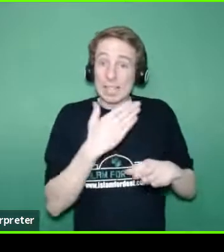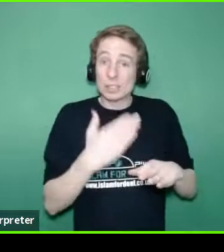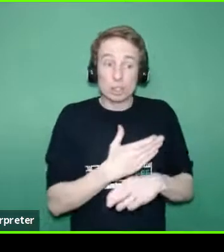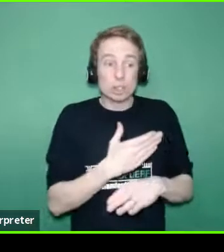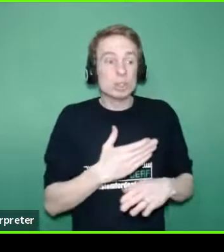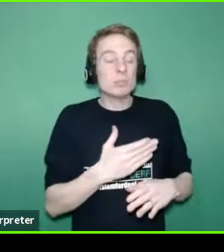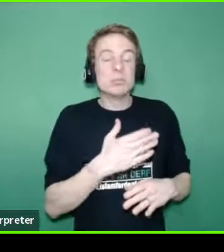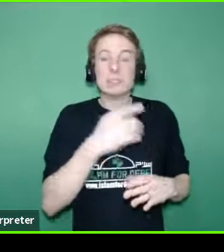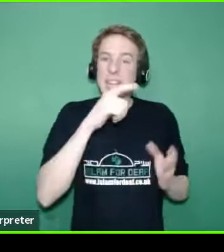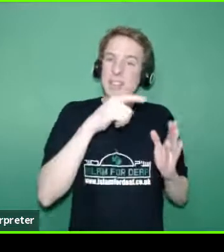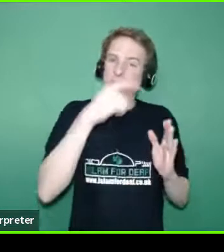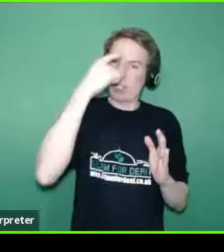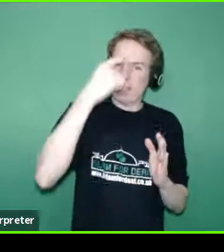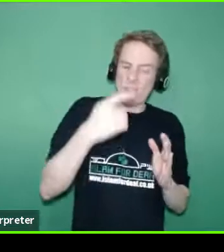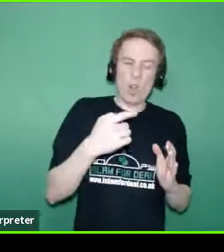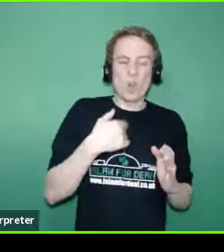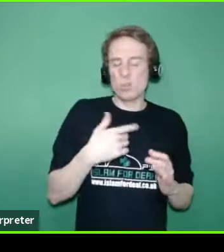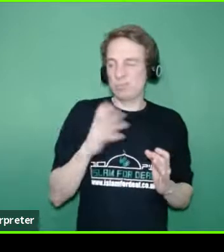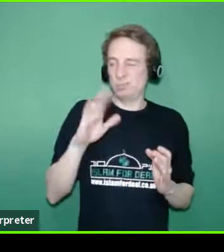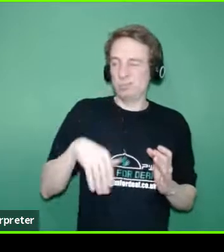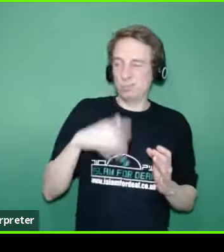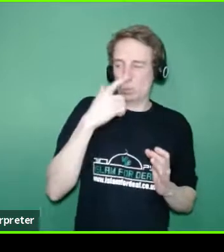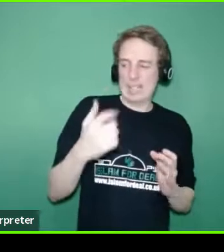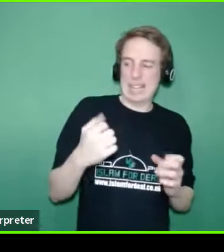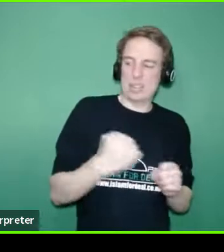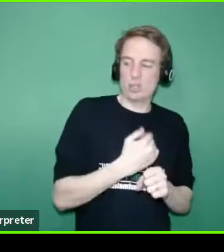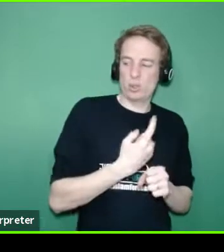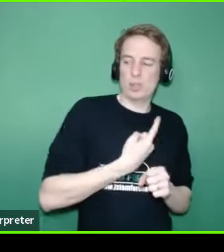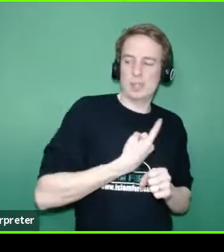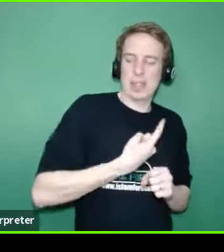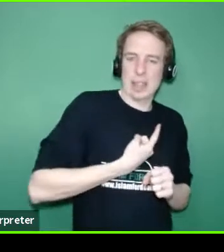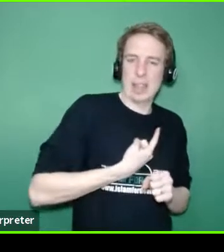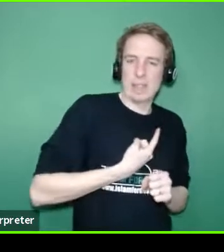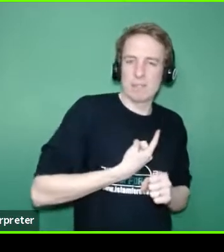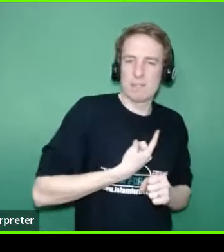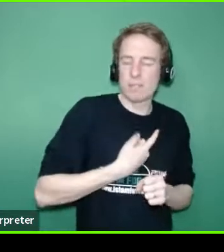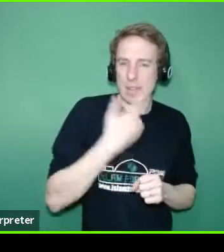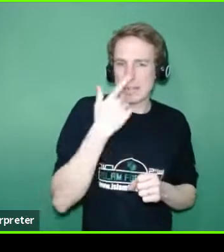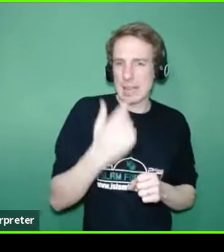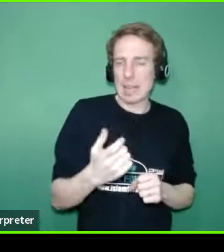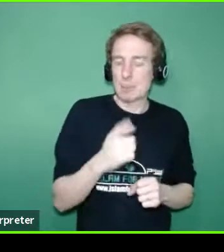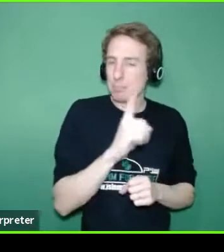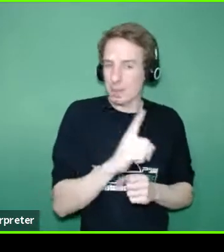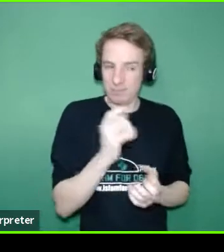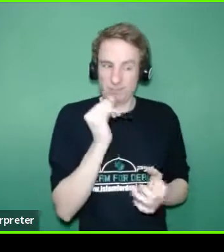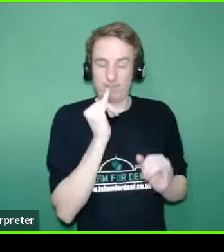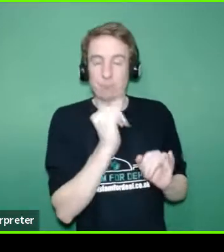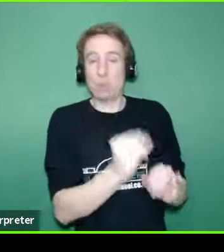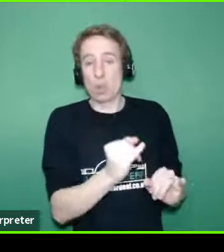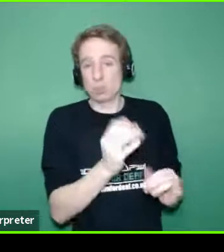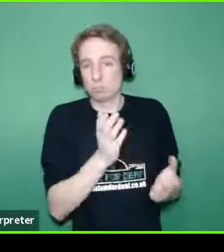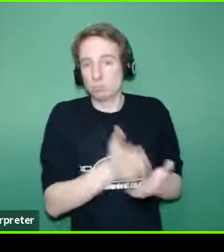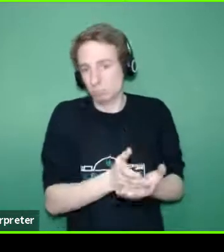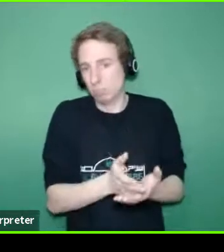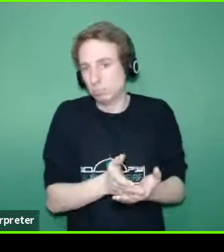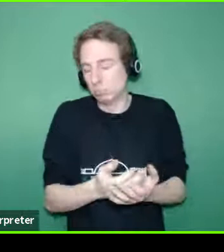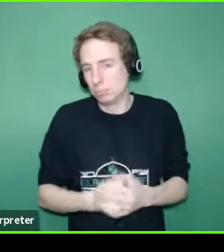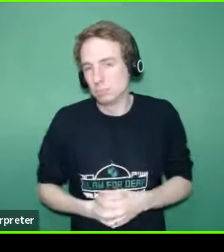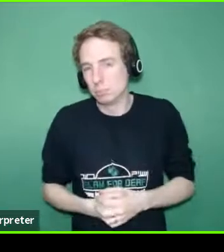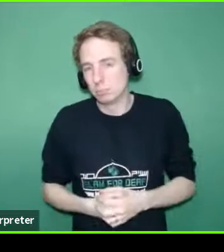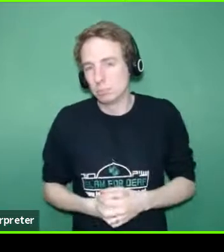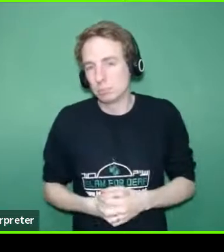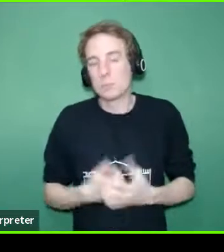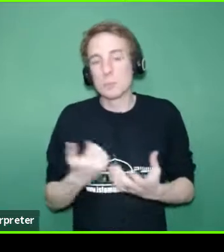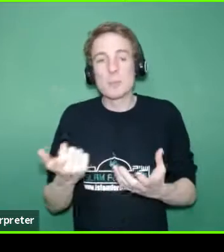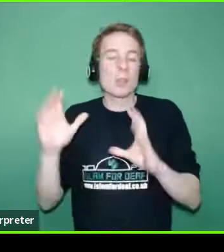unlawful lawful to themselves in error. So for this reason, the Prophet, peace and blessings